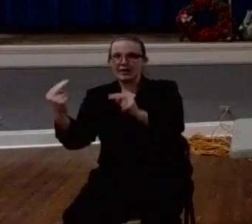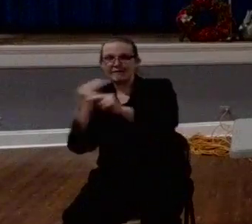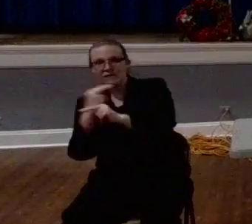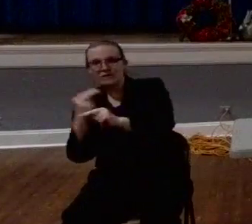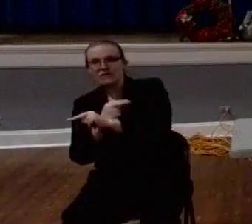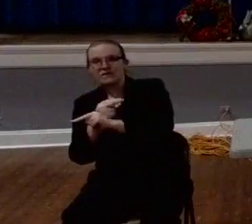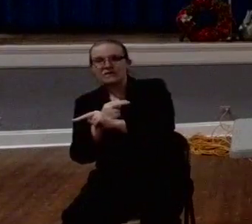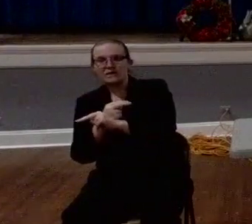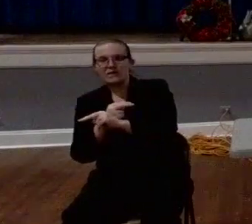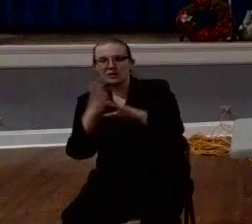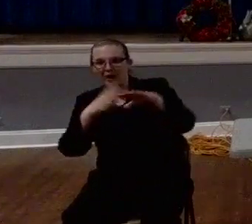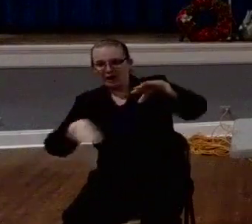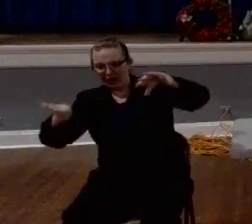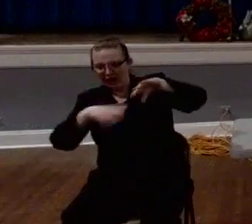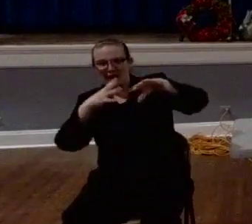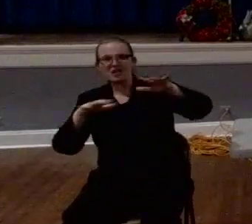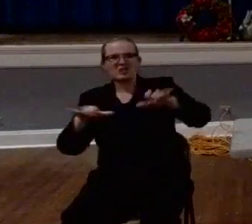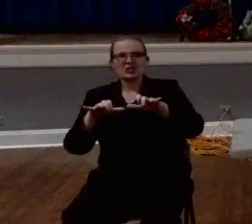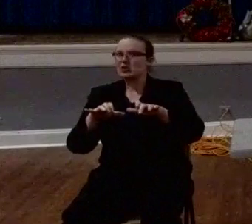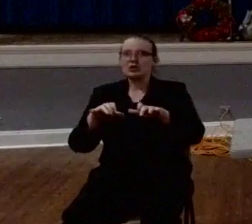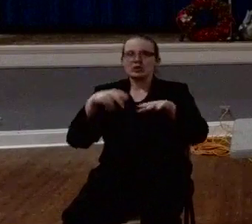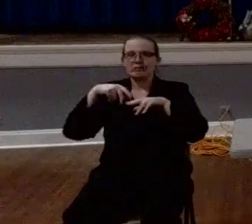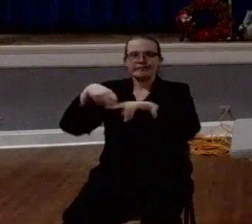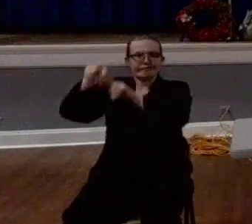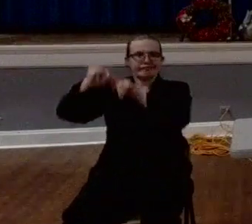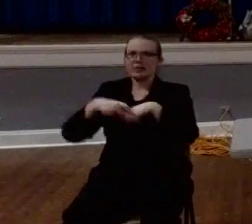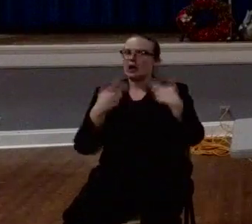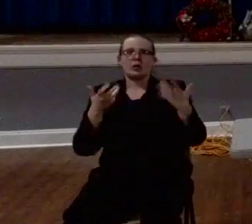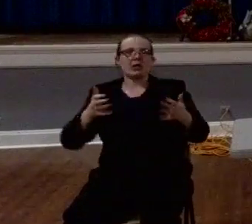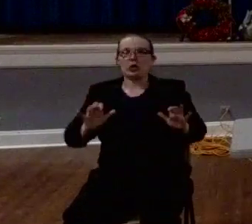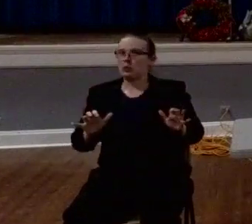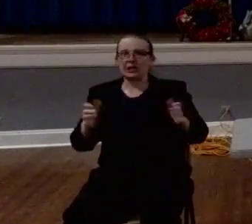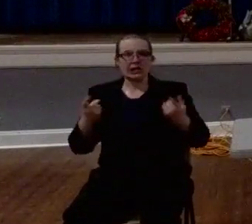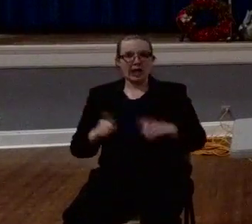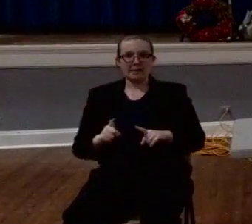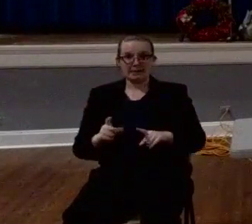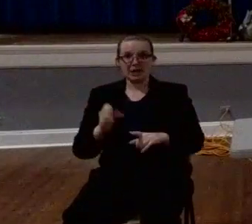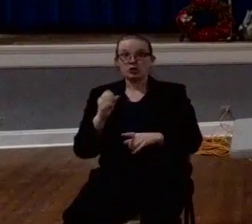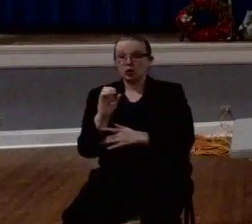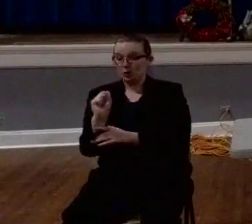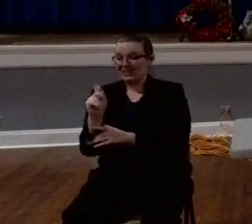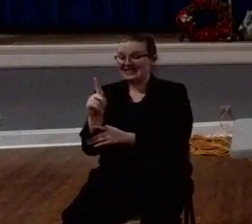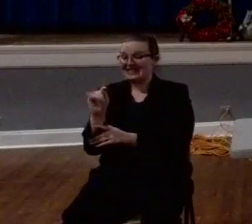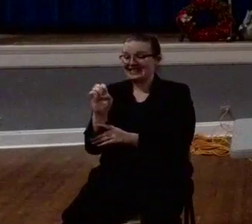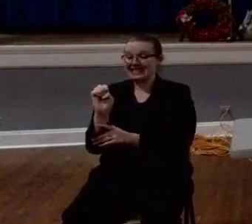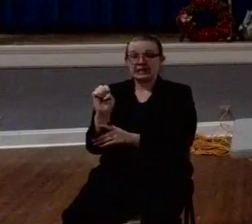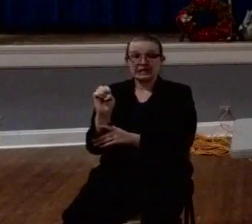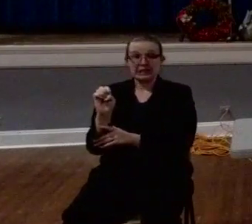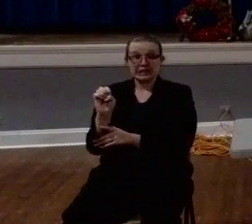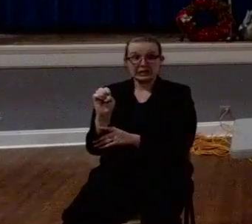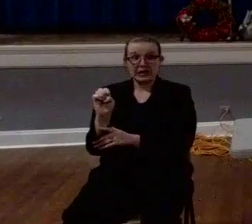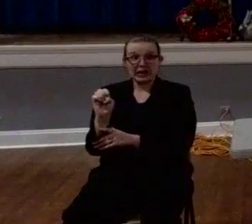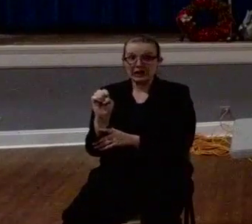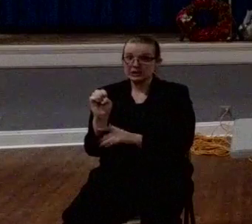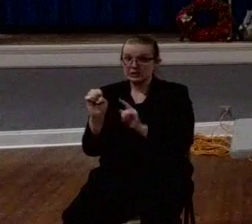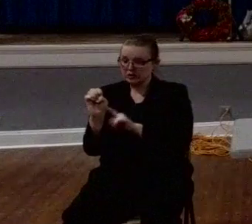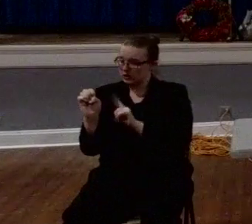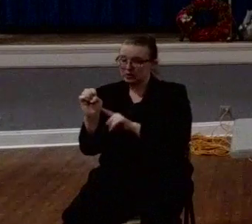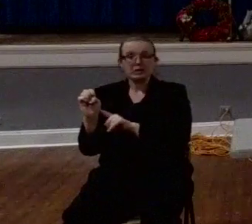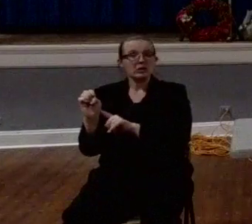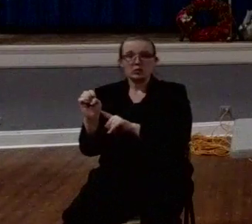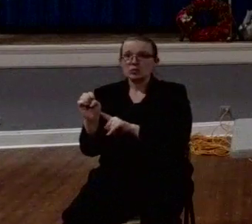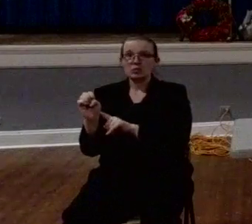freeways, abutments and things to do their skating. And we did not want that to happen, so the skaters were in the very first